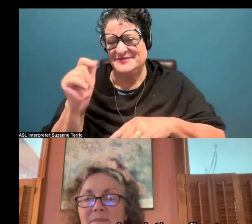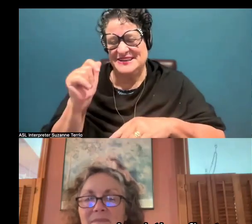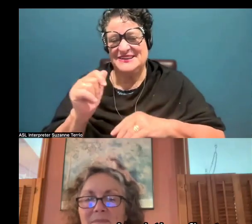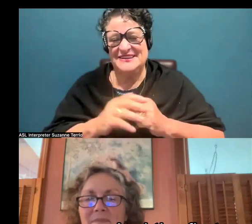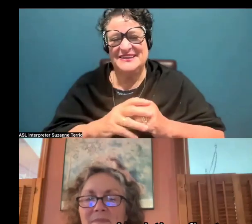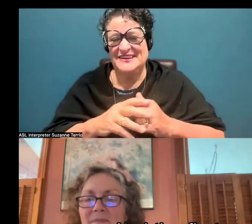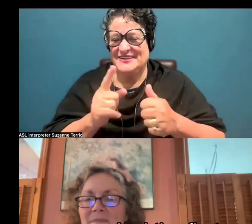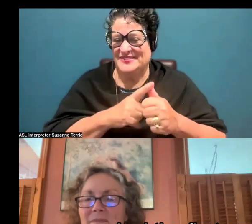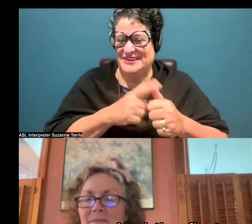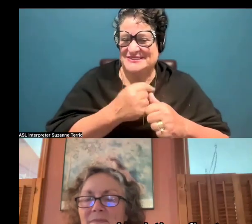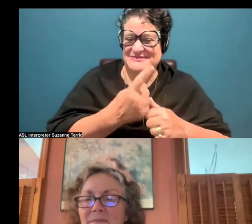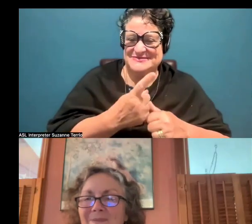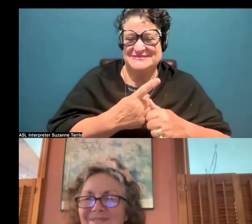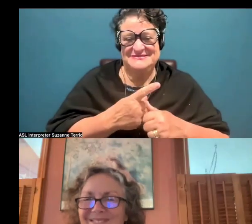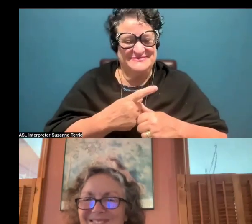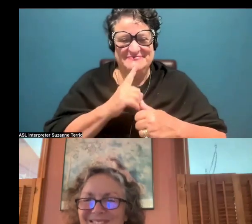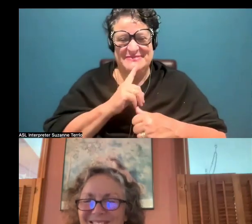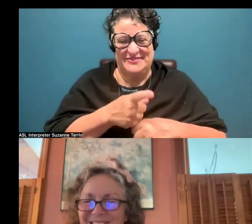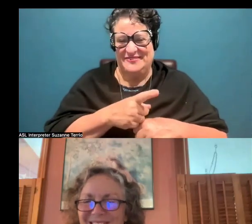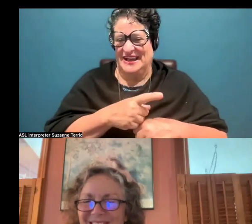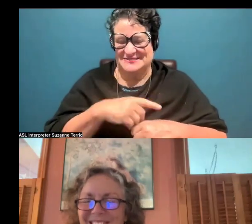one, matter of fact, horrific.